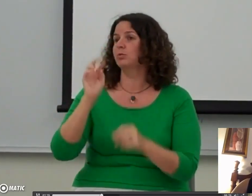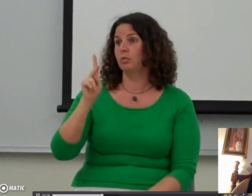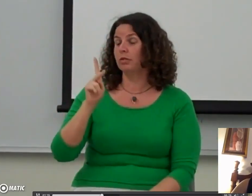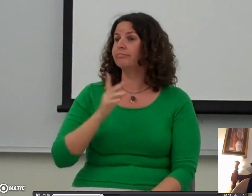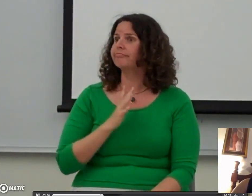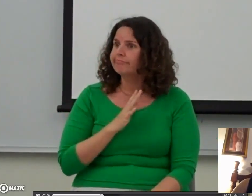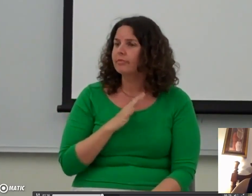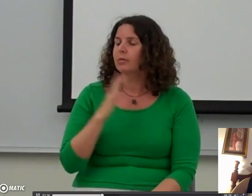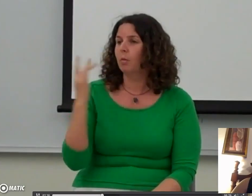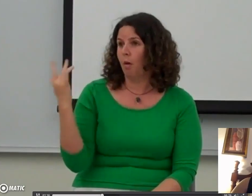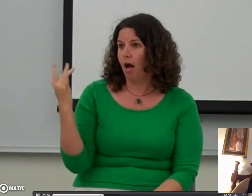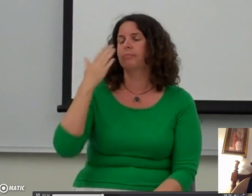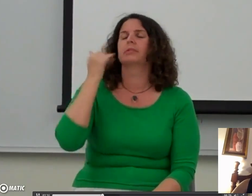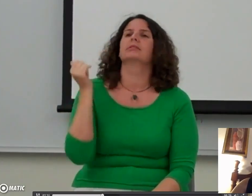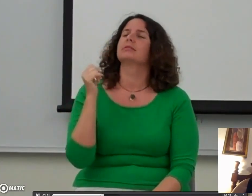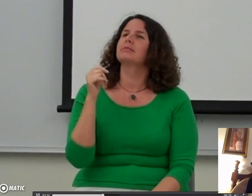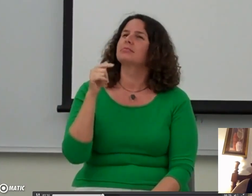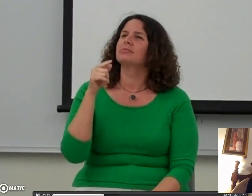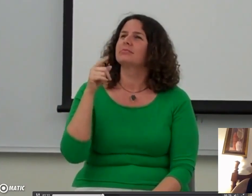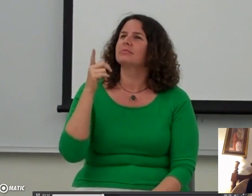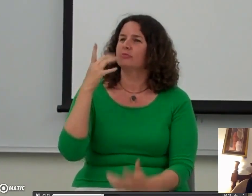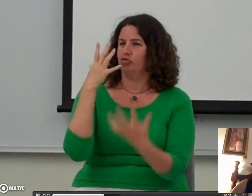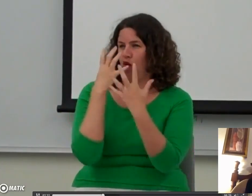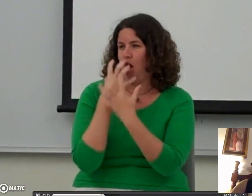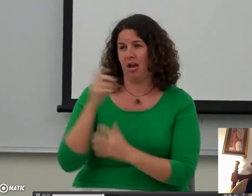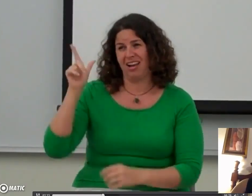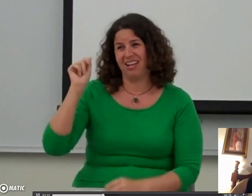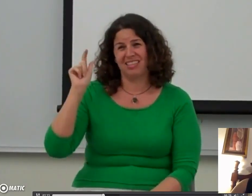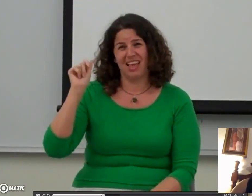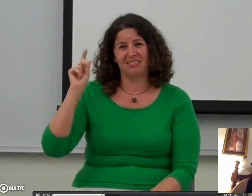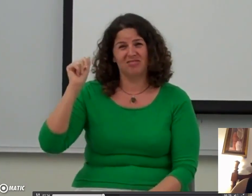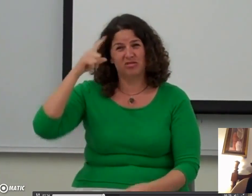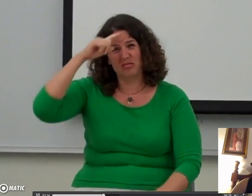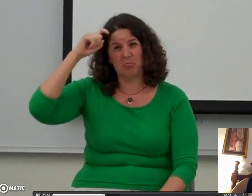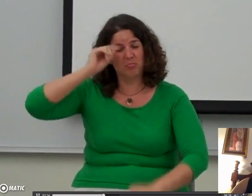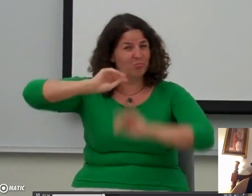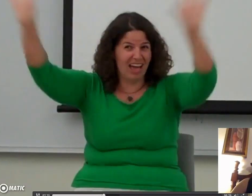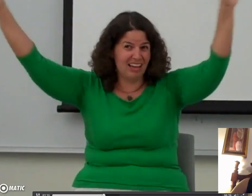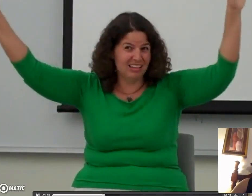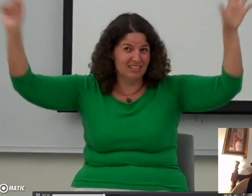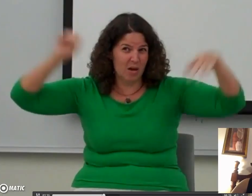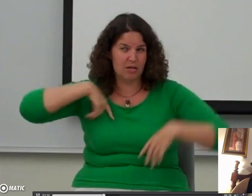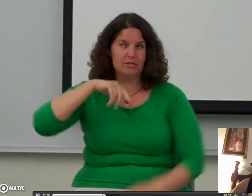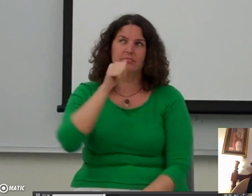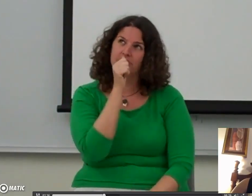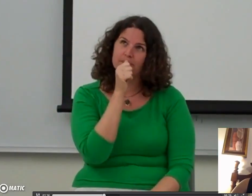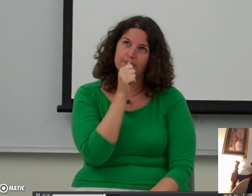town. But I tried not to worry and focus on that. So in Alaska, in the summertime,